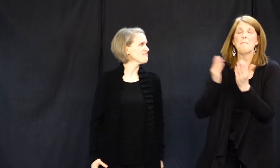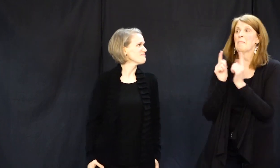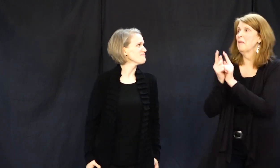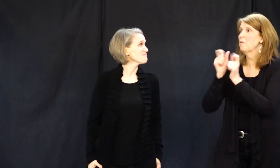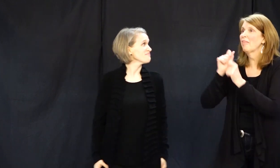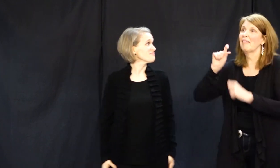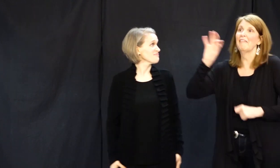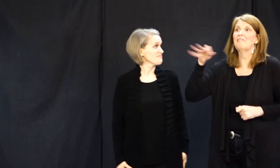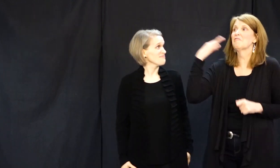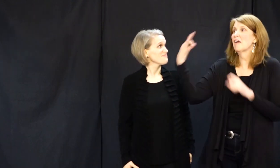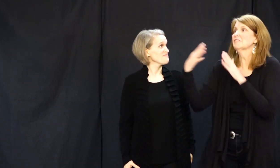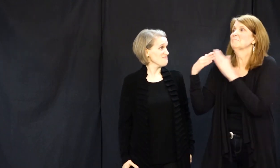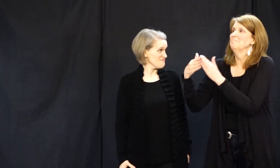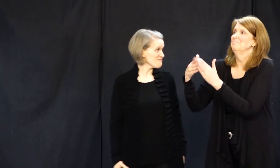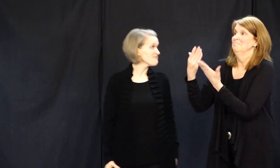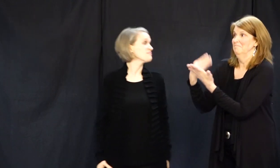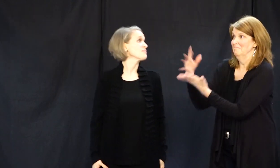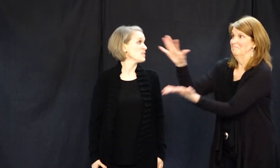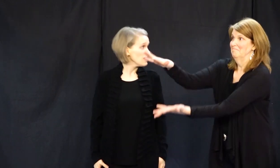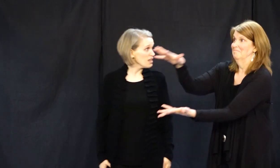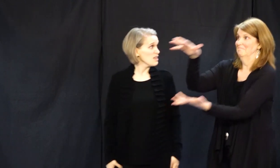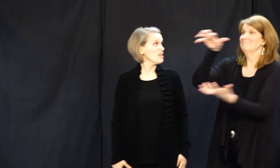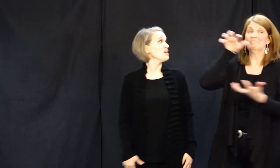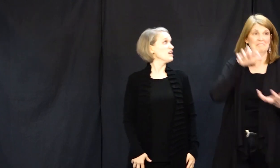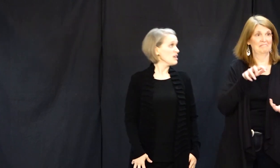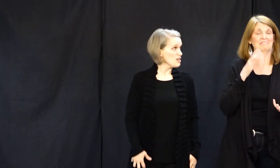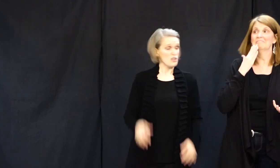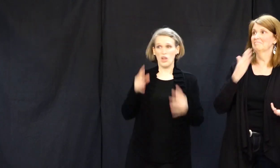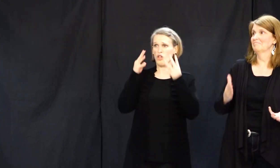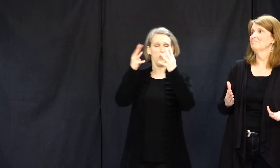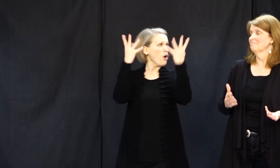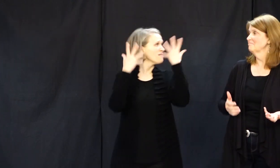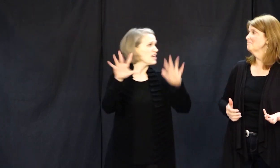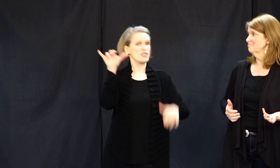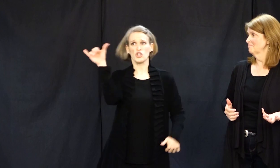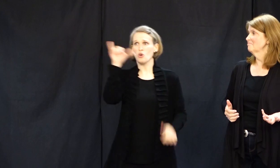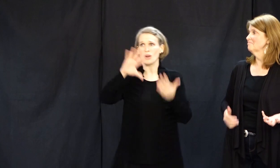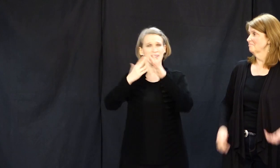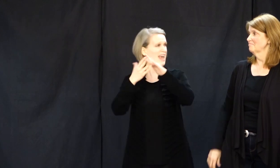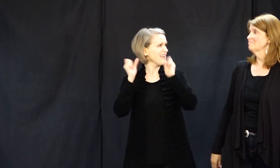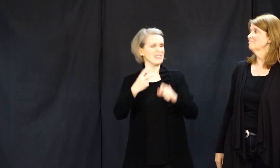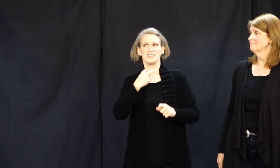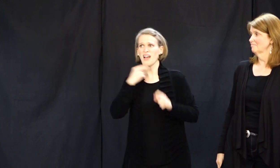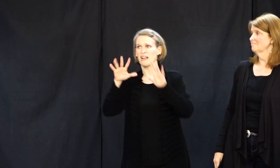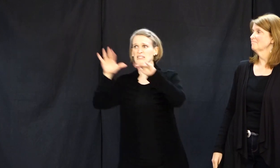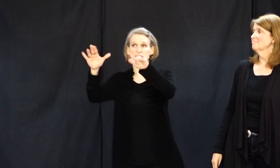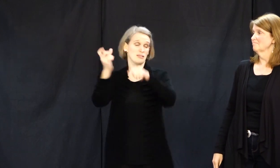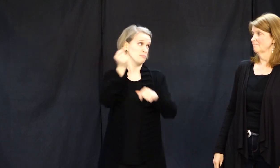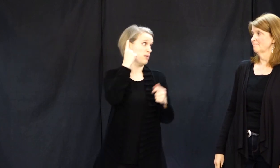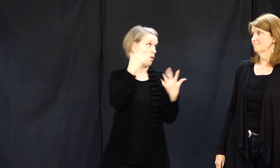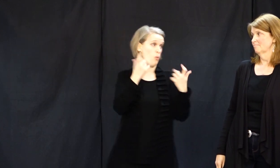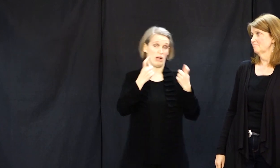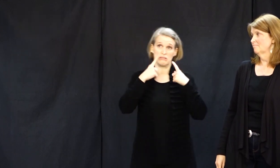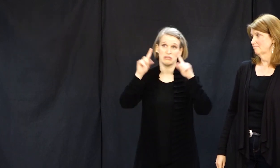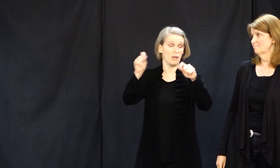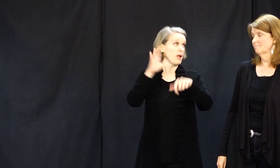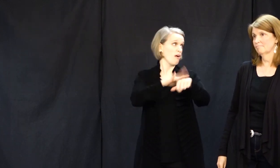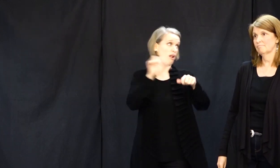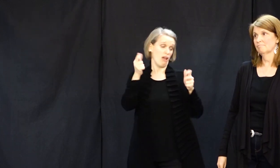Rochambeau, consolidate their gifts. We can end this war in Yorktown, cut them off at sea, but for this to succeed, there's someone else